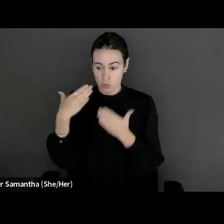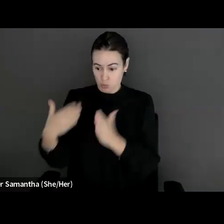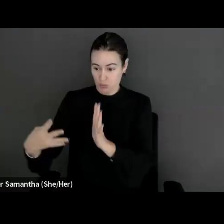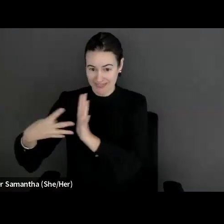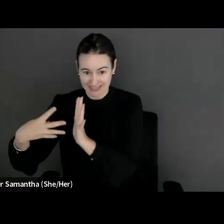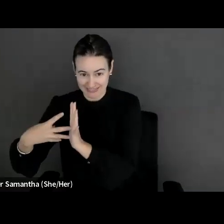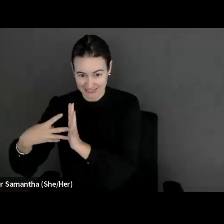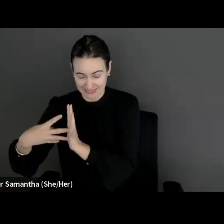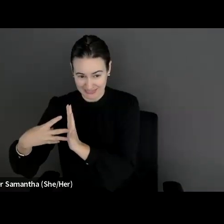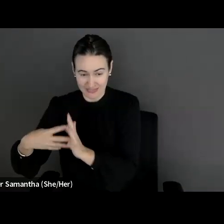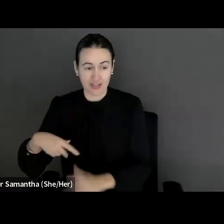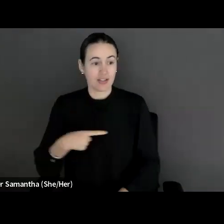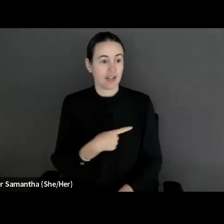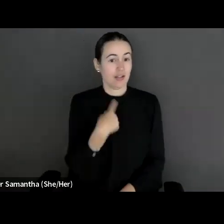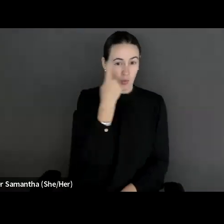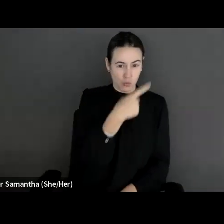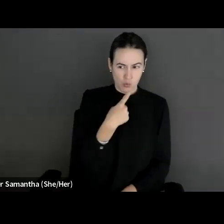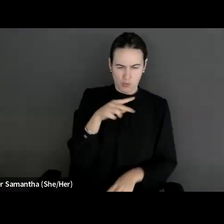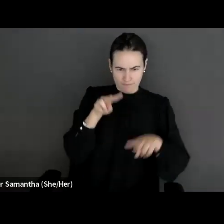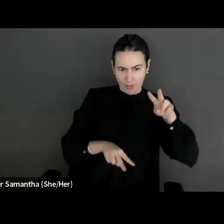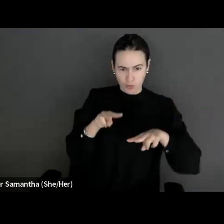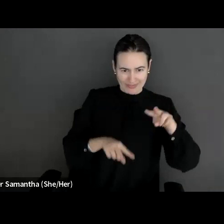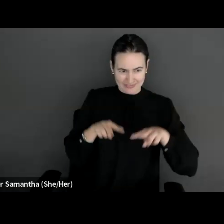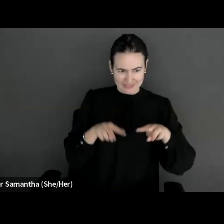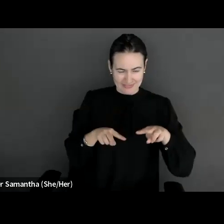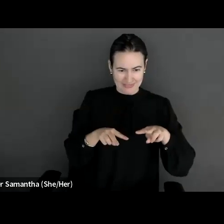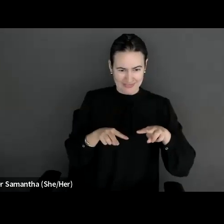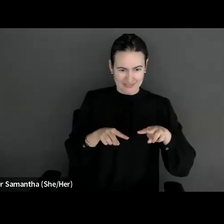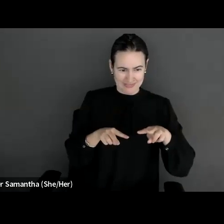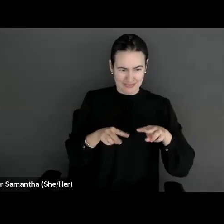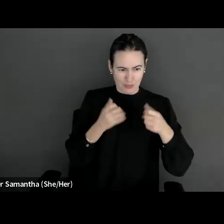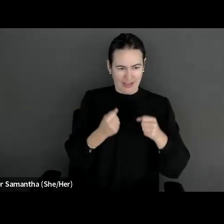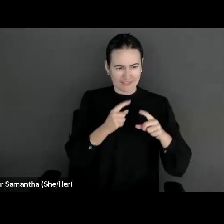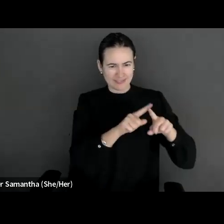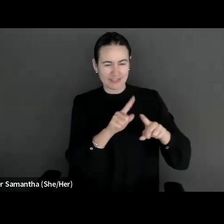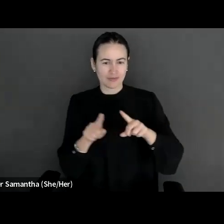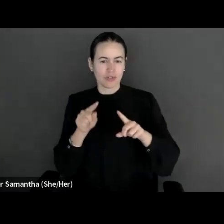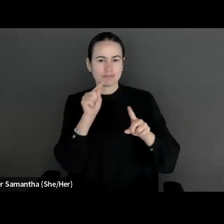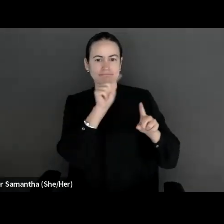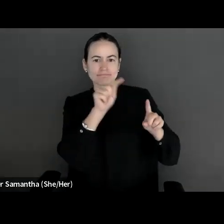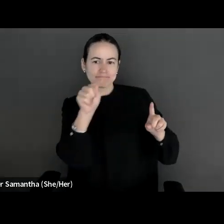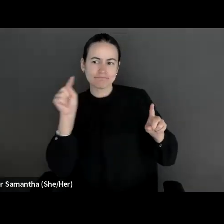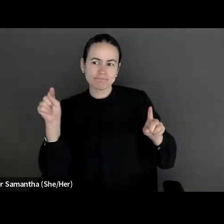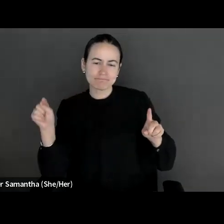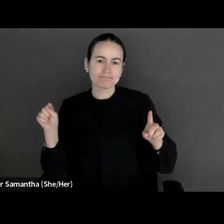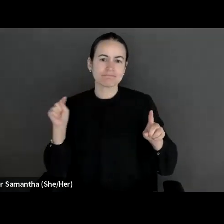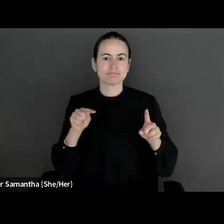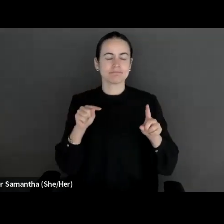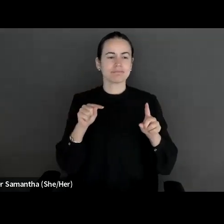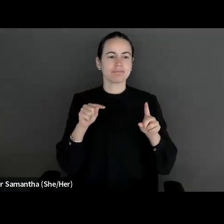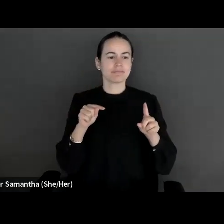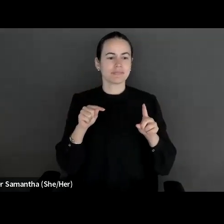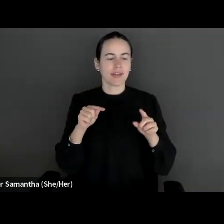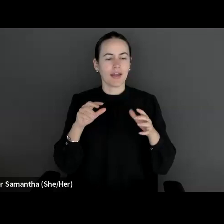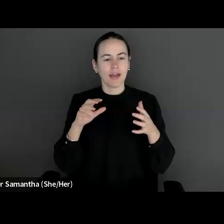the raters, and you have other sources of reliability, which are usually summarized as error